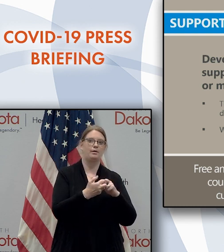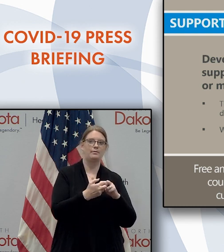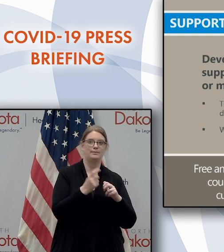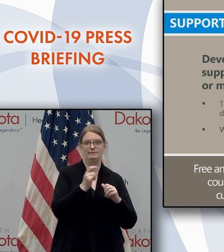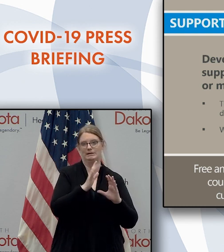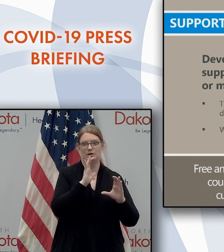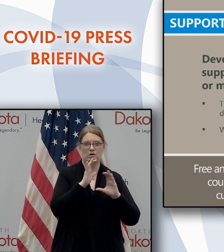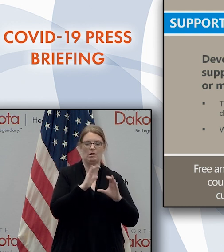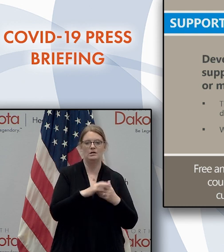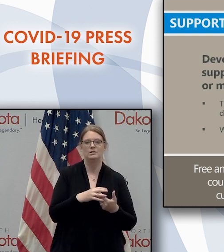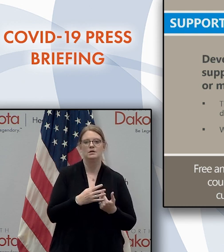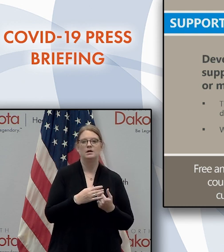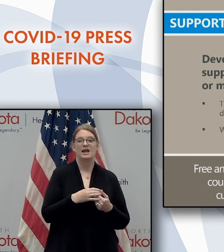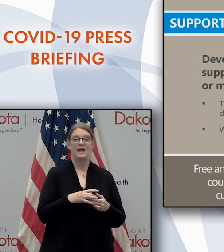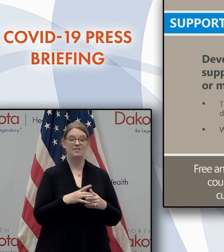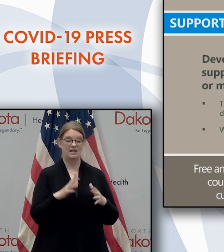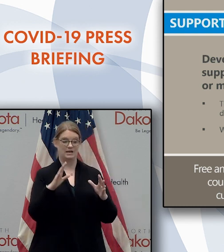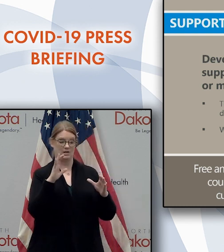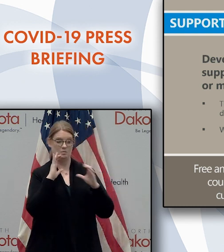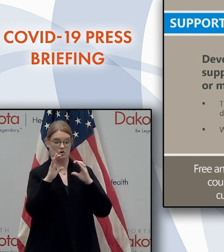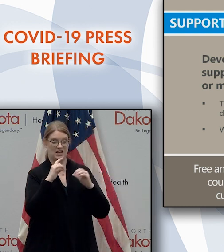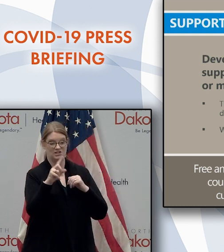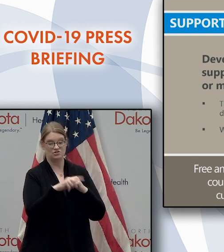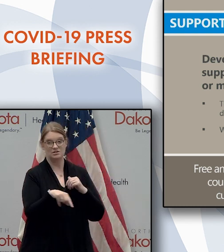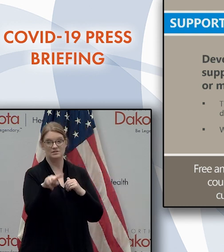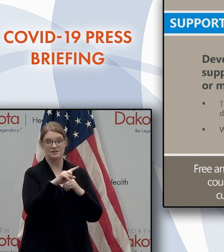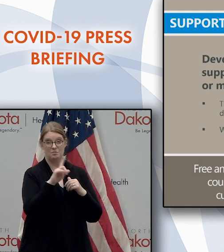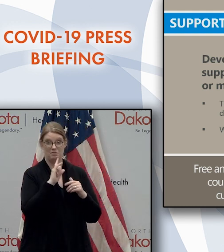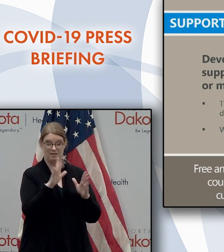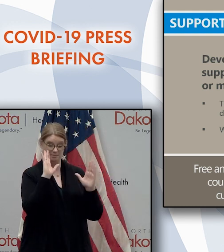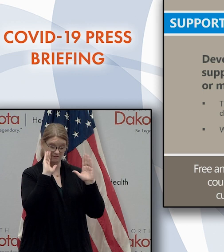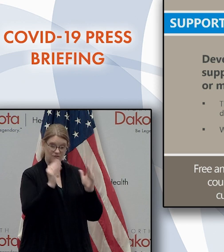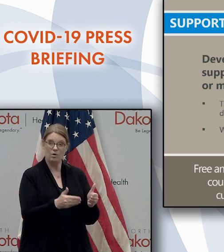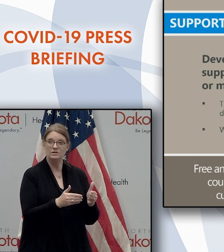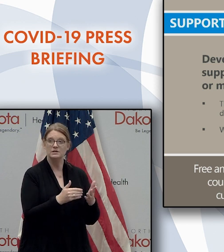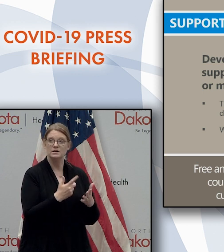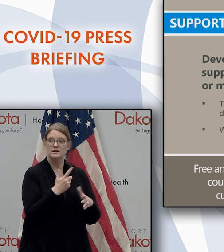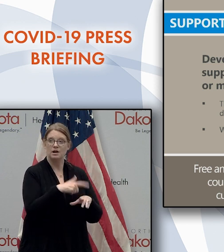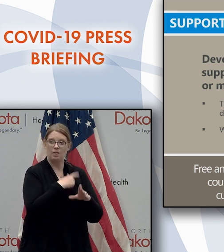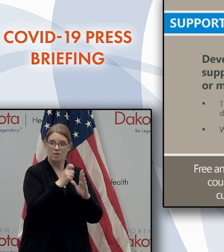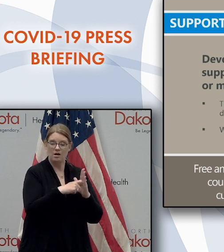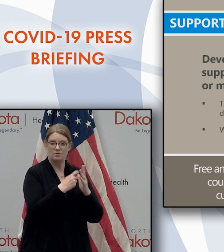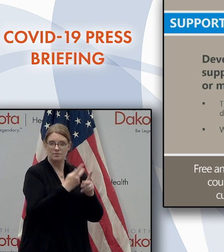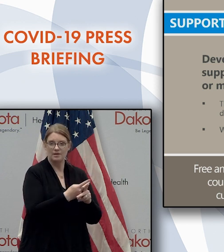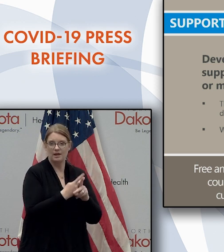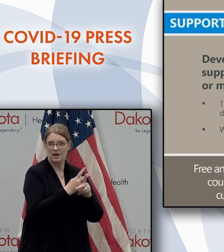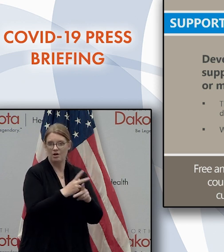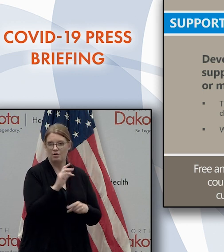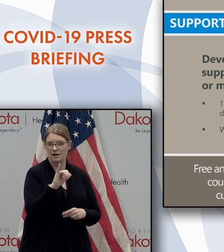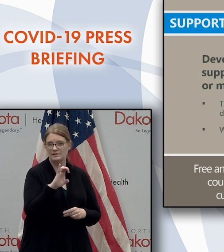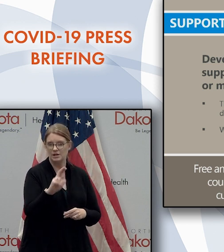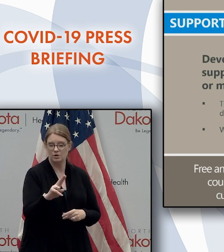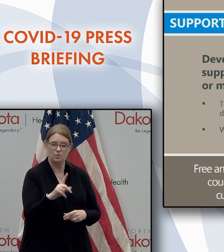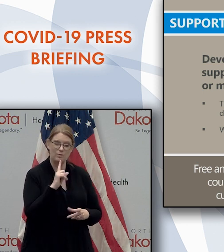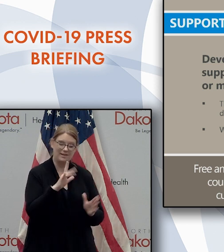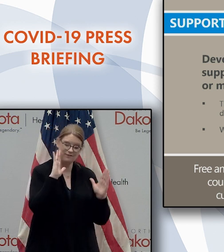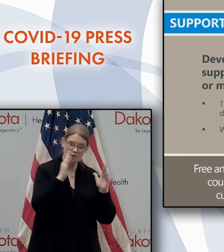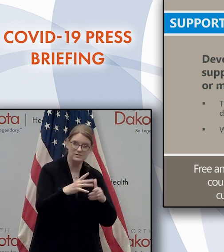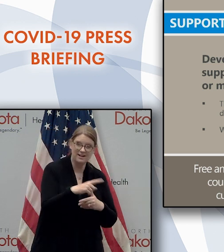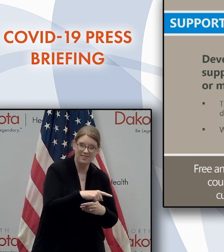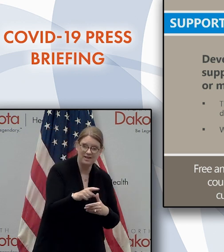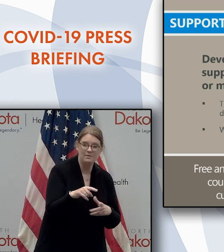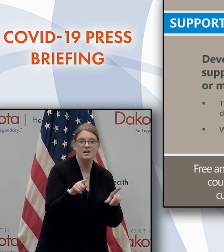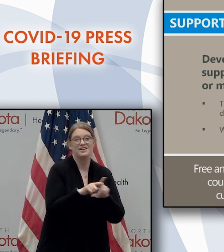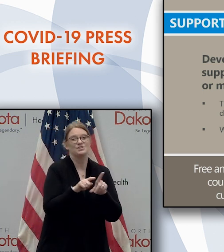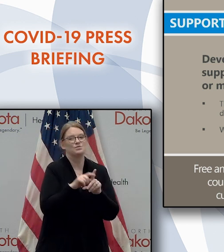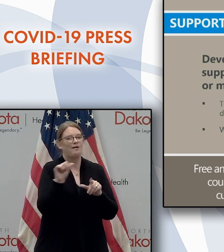targeted communication of all those who've been working so dedicated in our long-term care facilities or in intensive care units, and then other